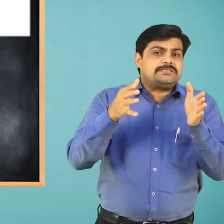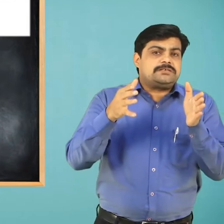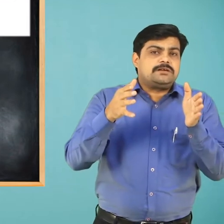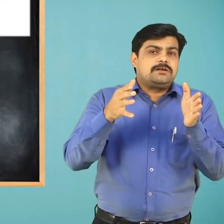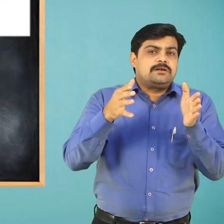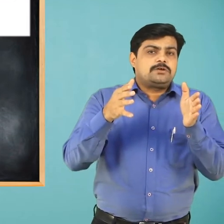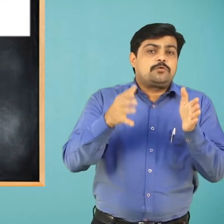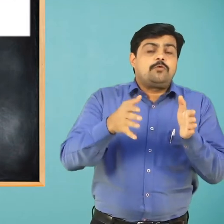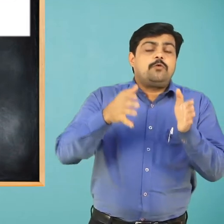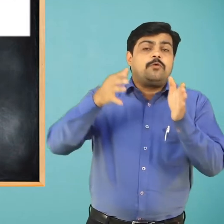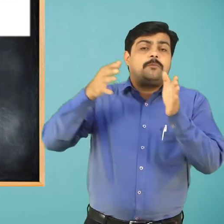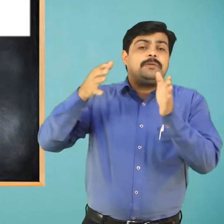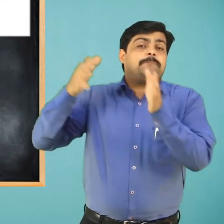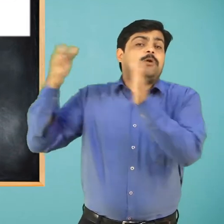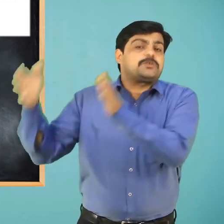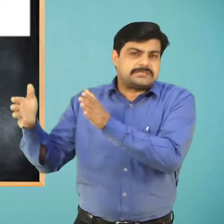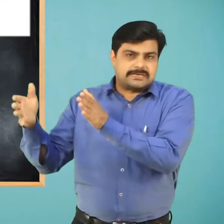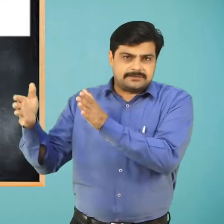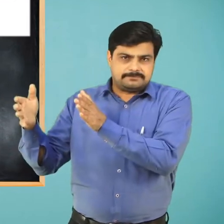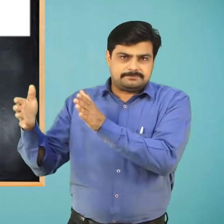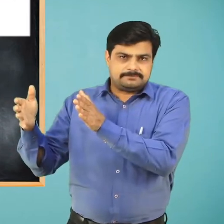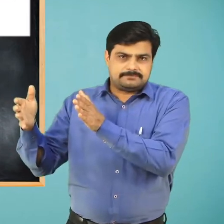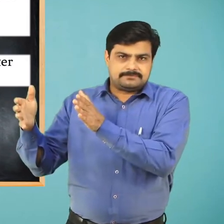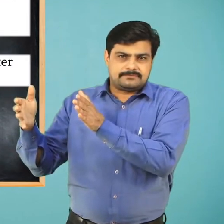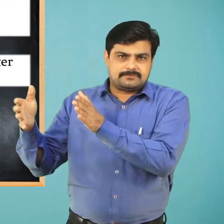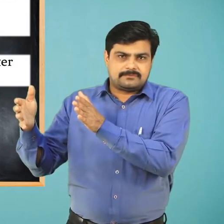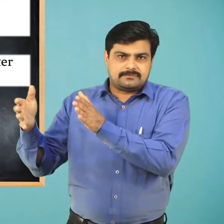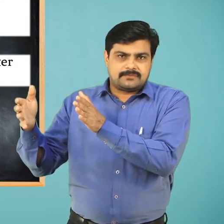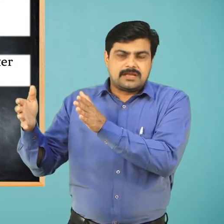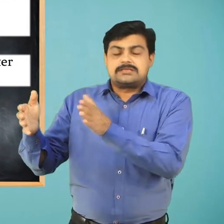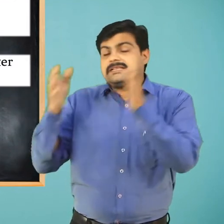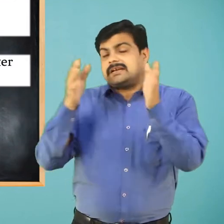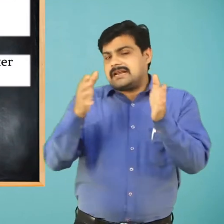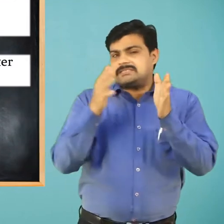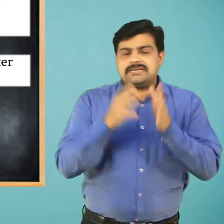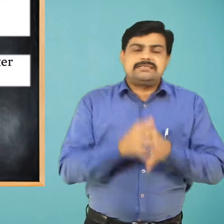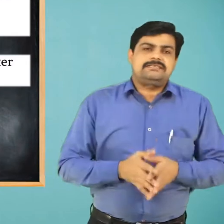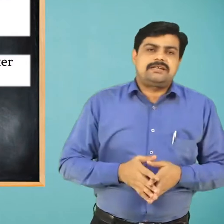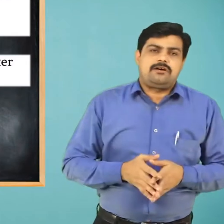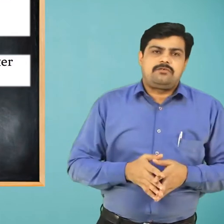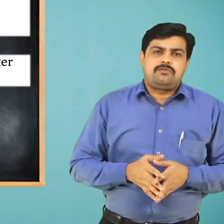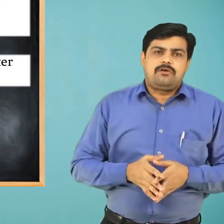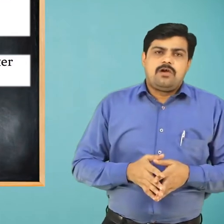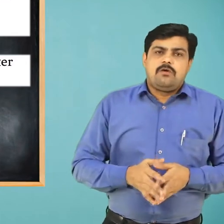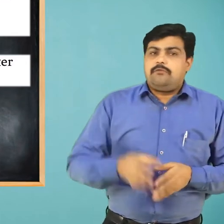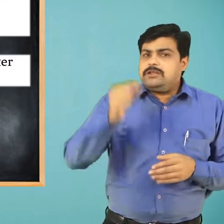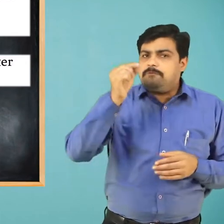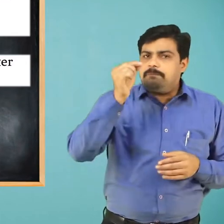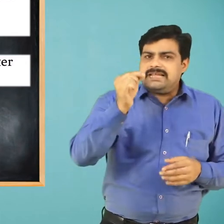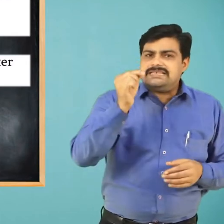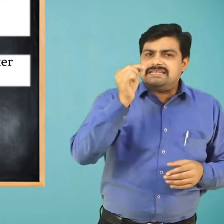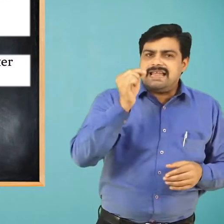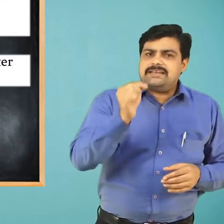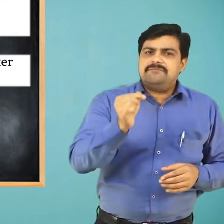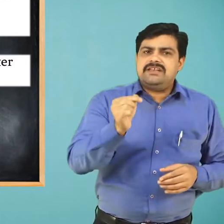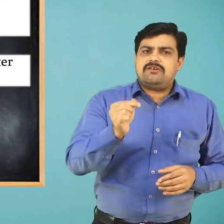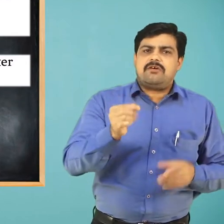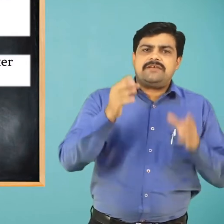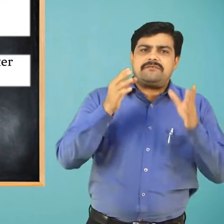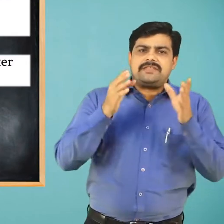changed to be posted. See the correct sentence now. Will you please let me know if